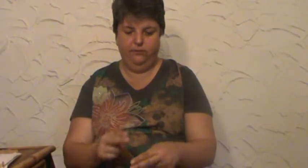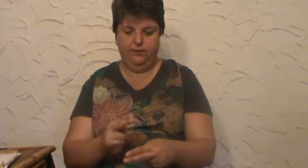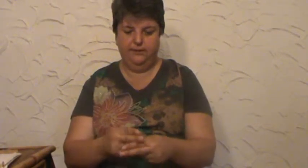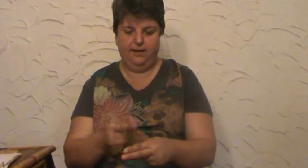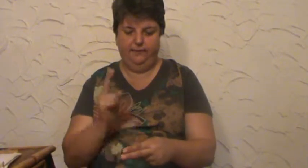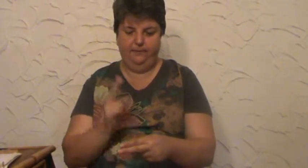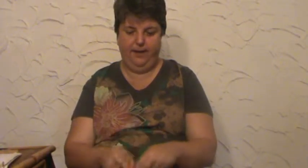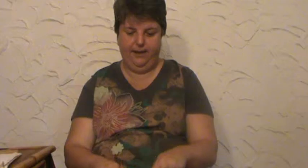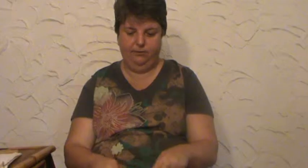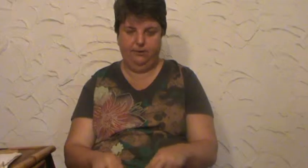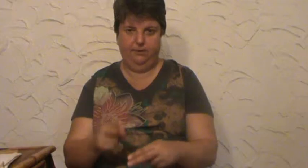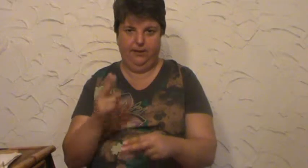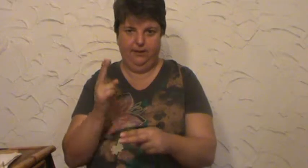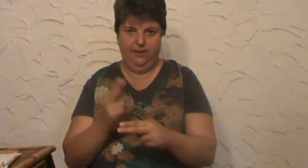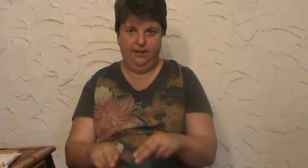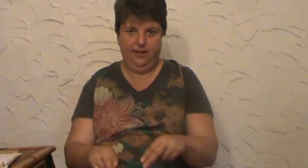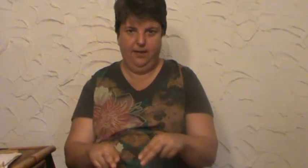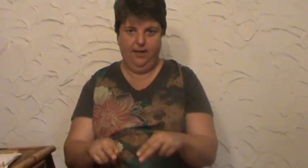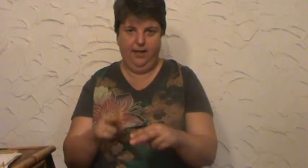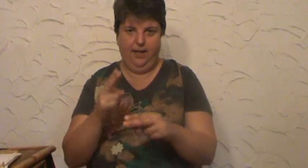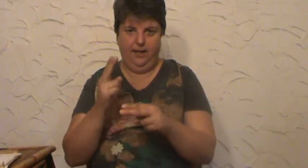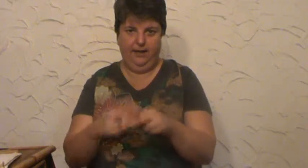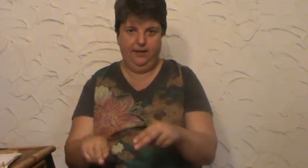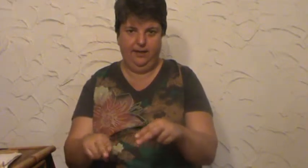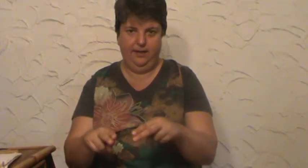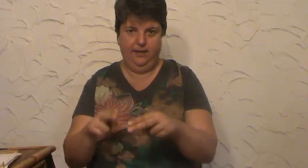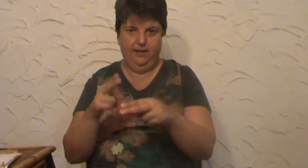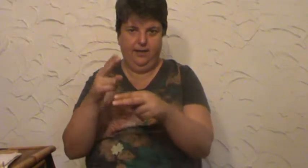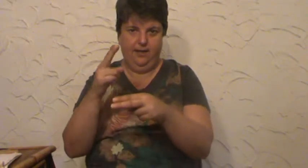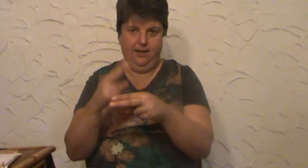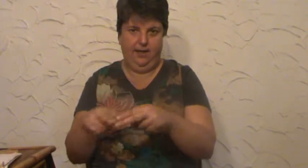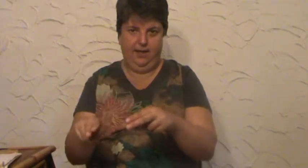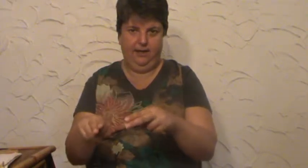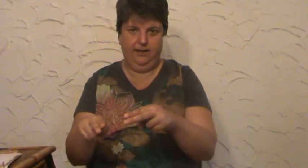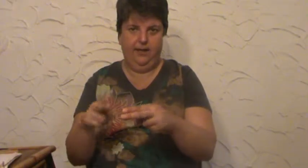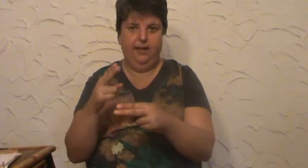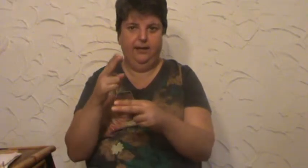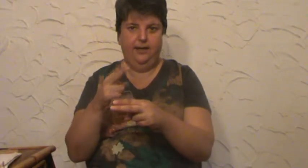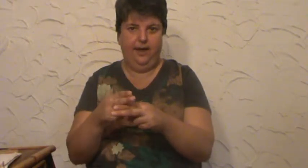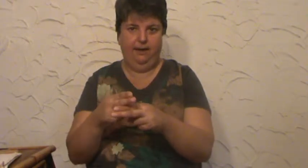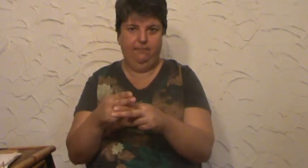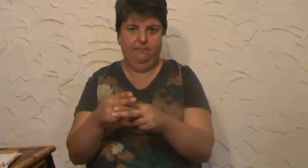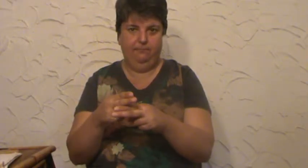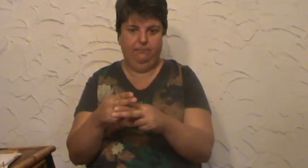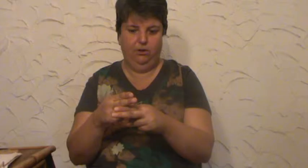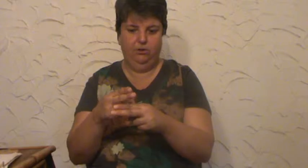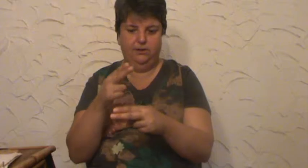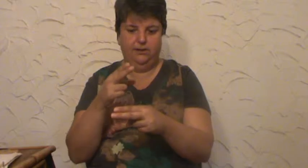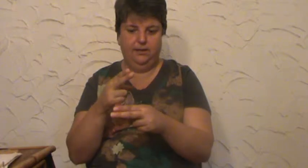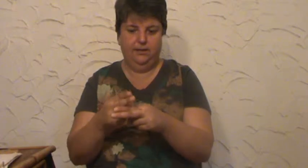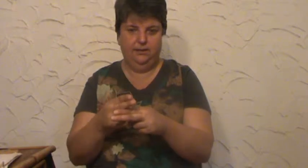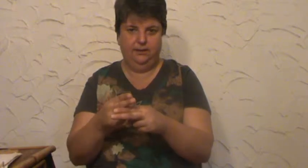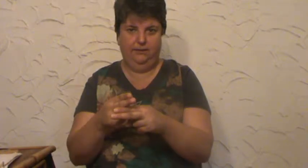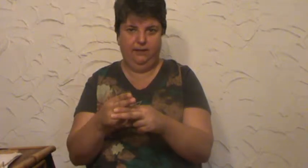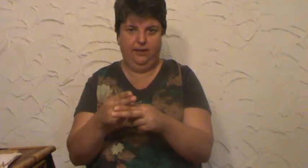the side of a pan or something. Egg. Egg. Name. You just leave it there